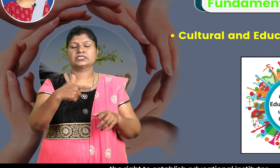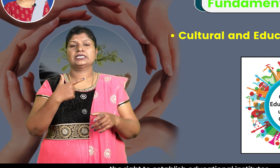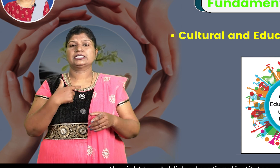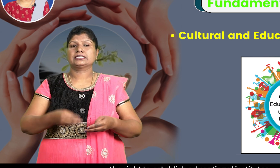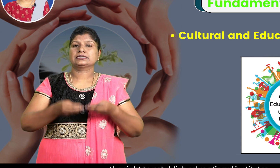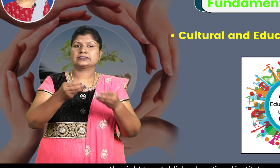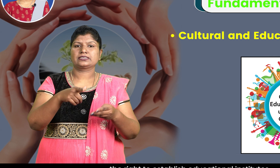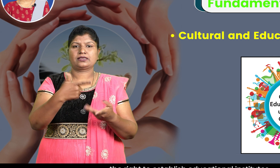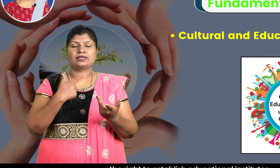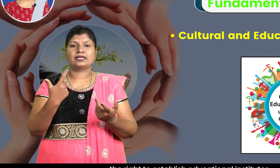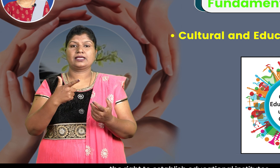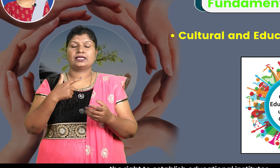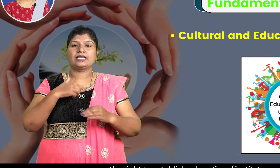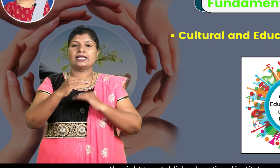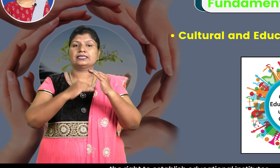educational institutes.